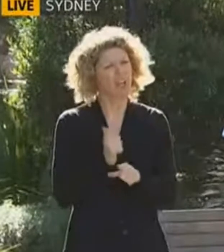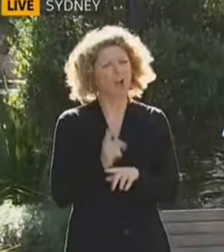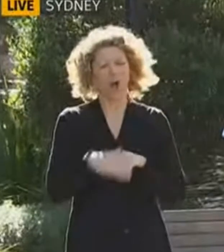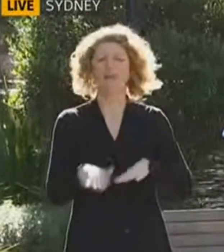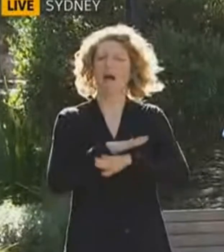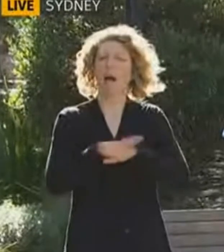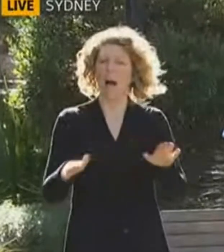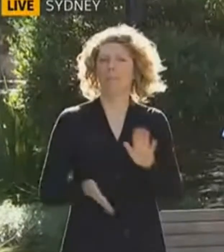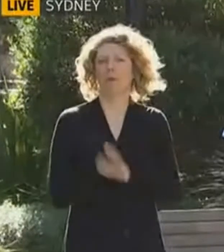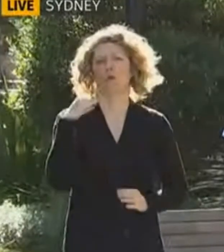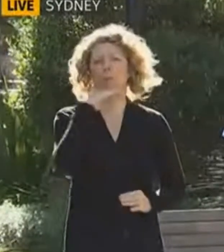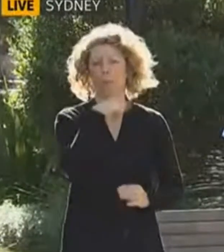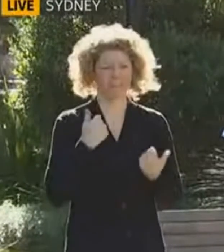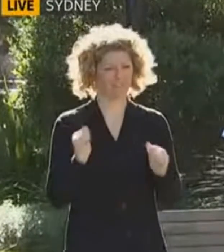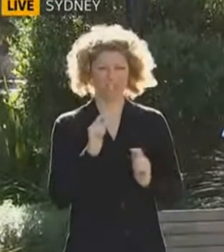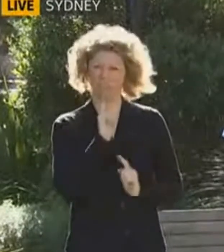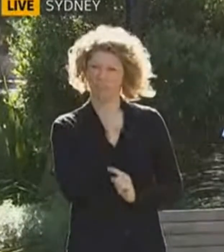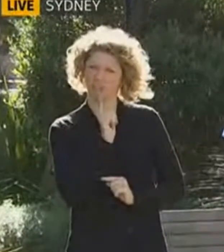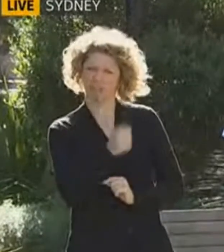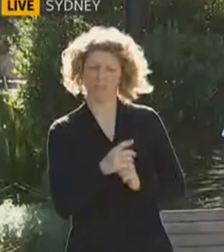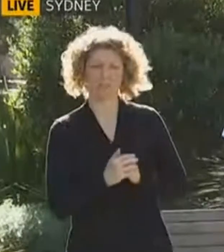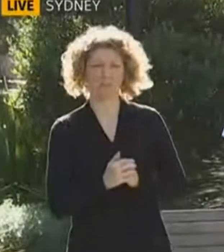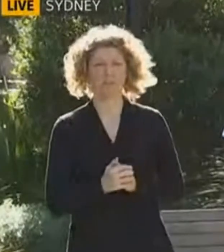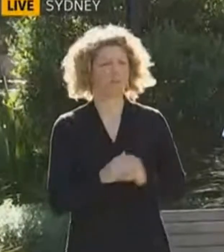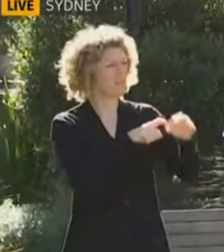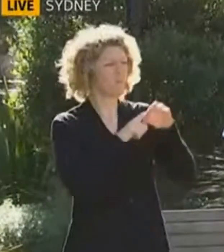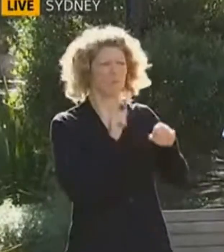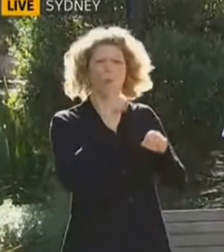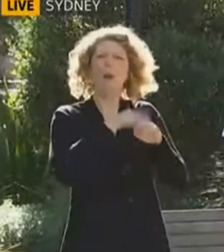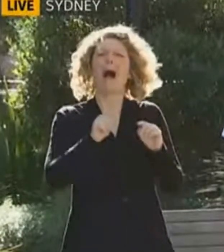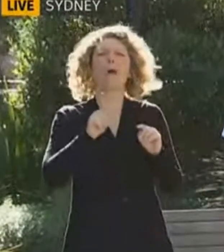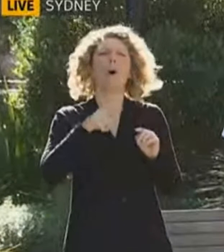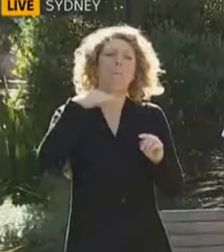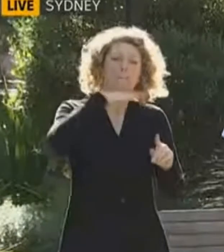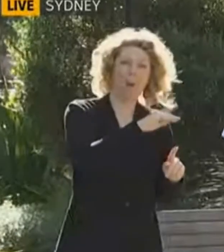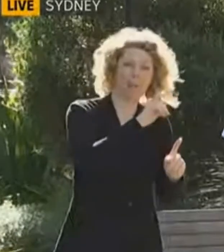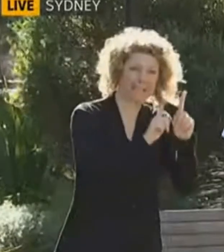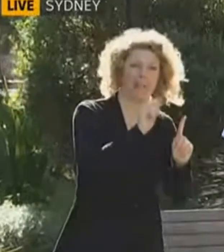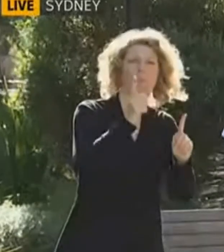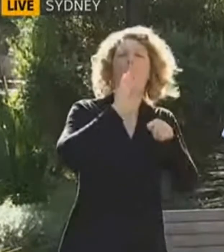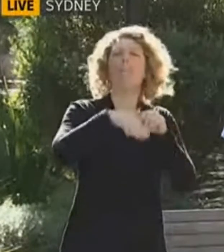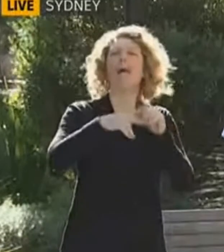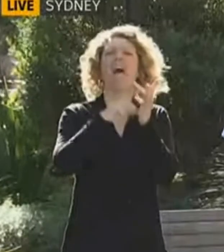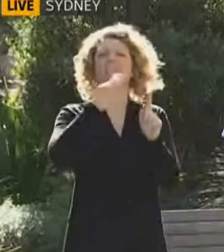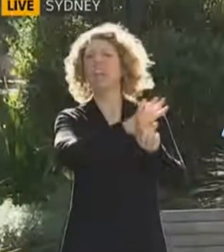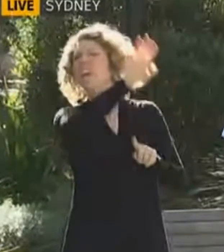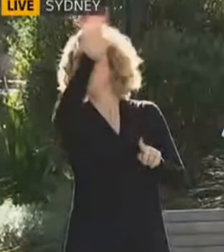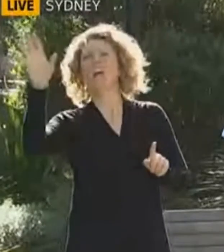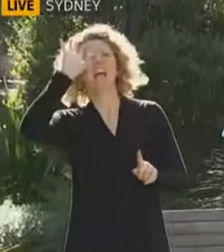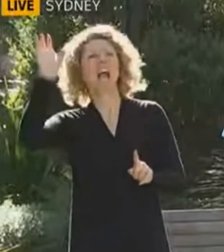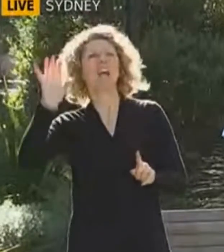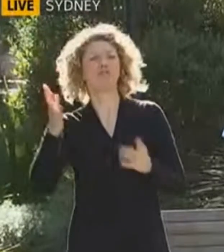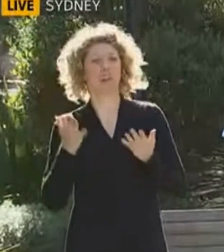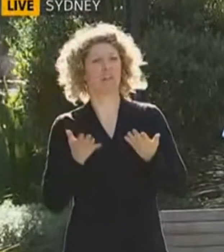travelling to Melbourne. We've already made that very clear. To Victoria, though, regional Victoria. Well, we were very clear about that, and we were very clear to our local residents, and